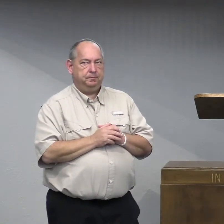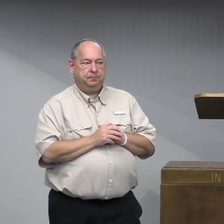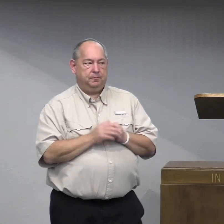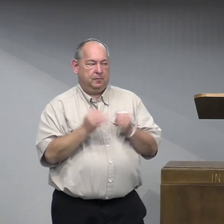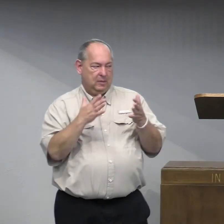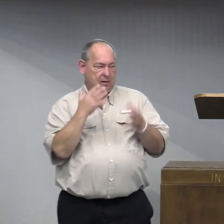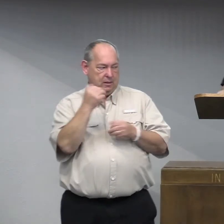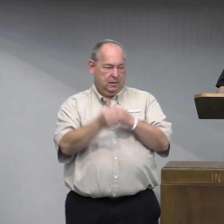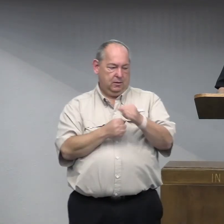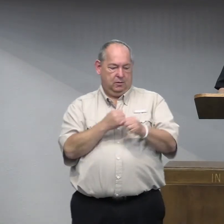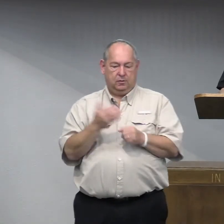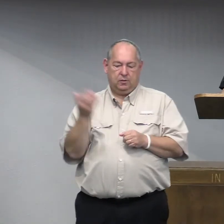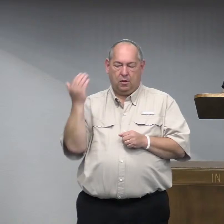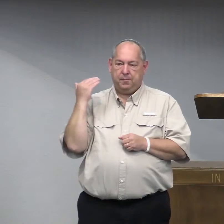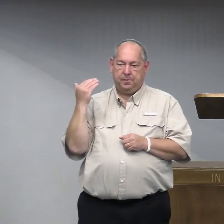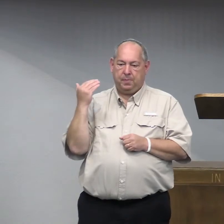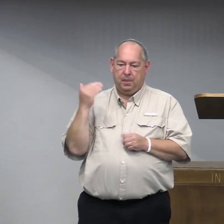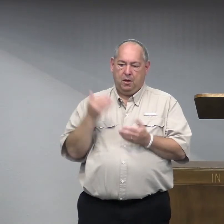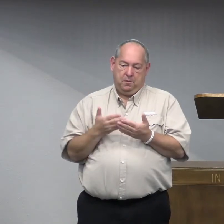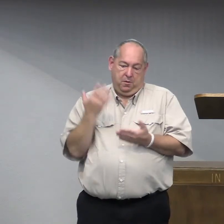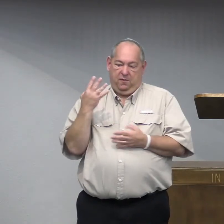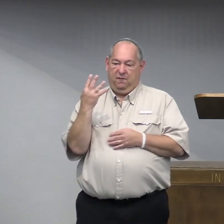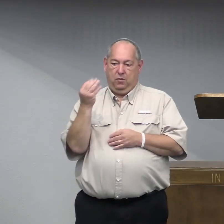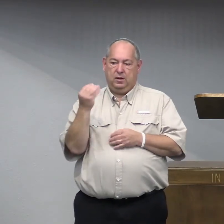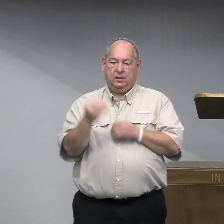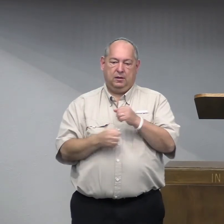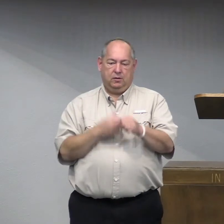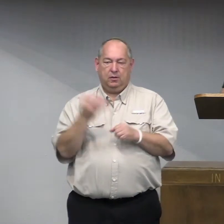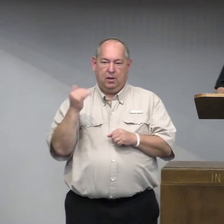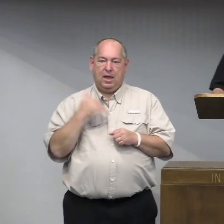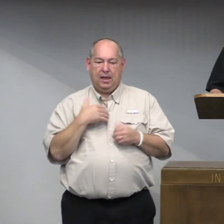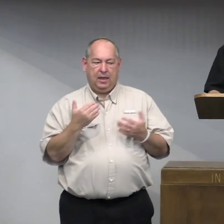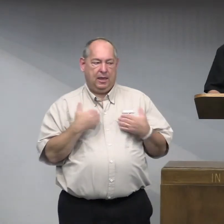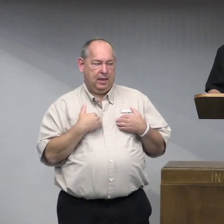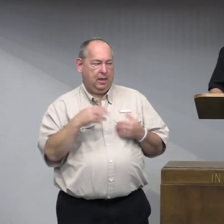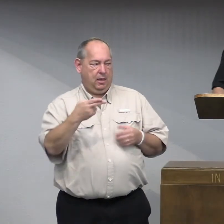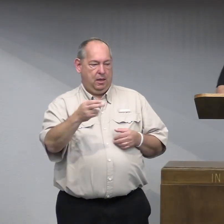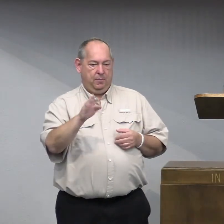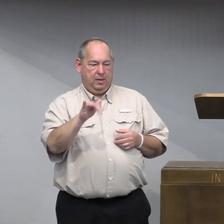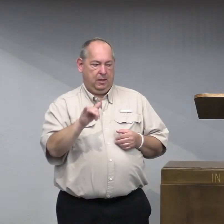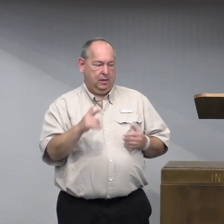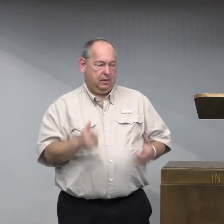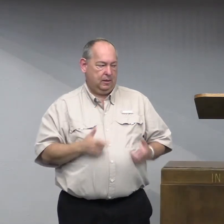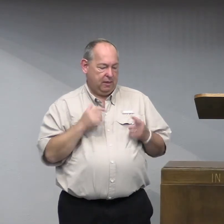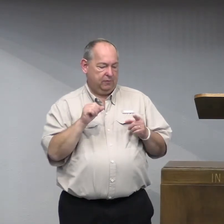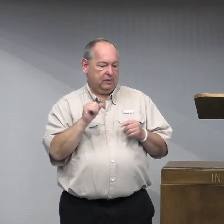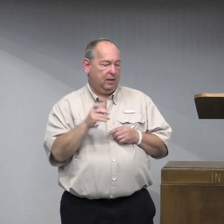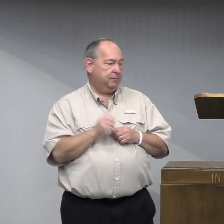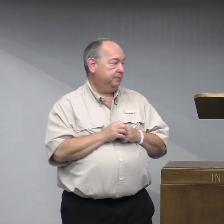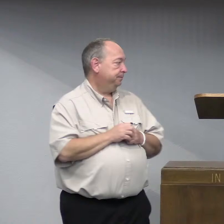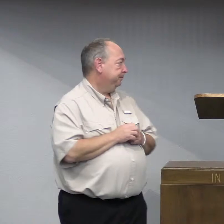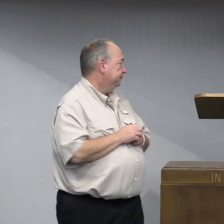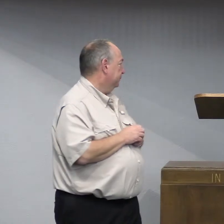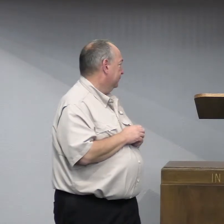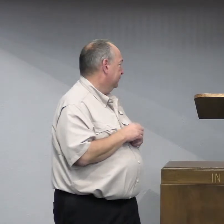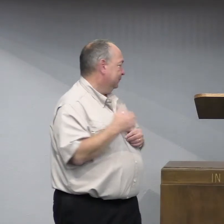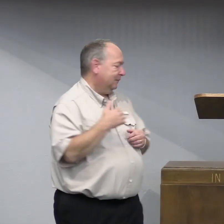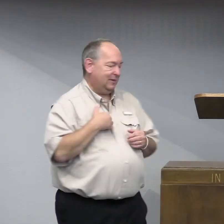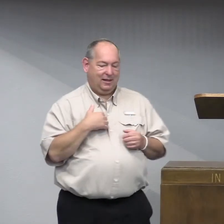Many years ago, almost 40, I had quite a hobby and a lifestyle. I was a hot